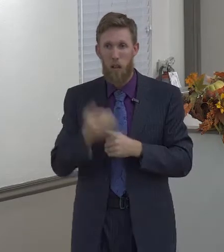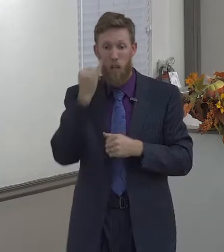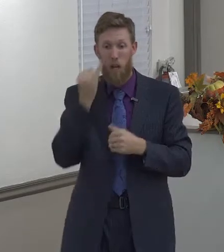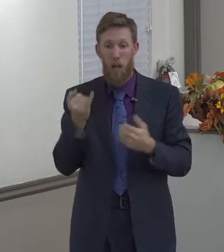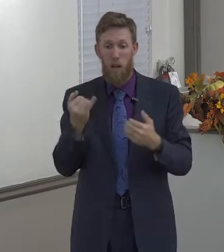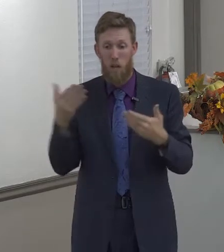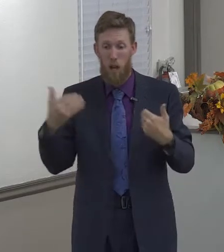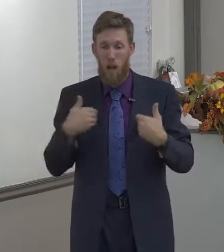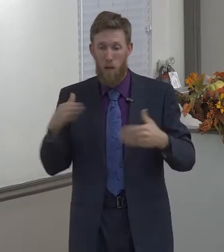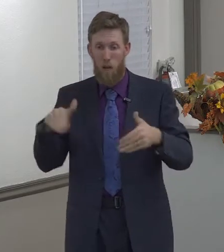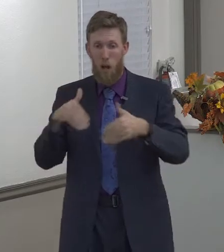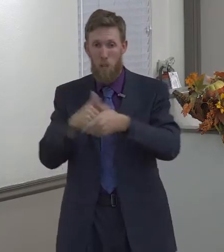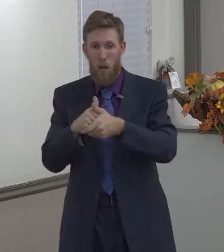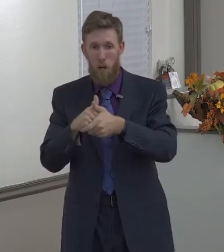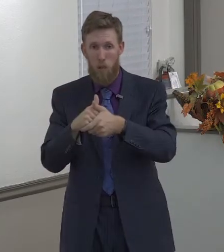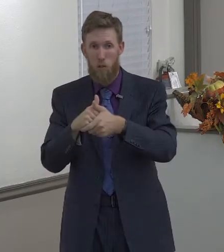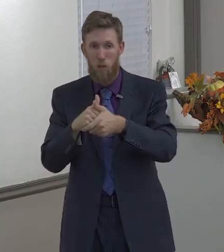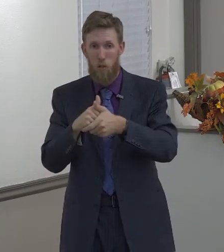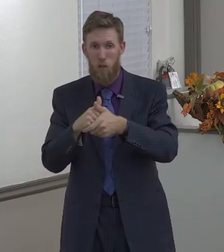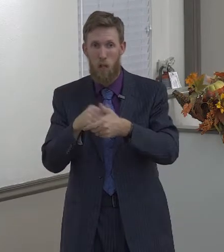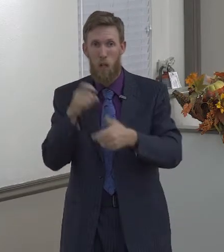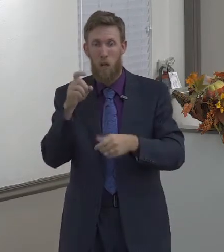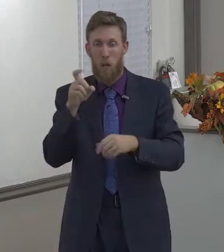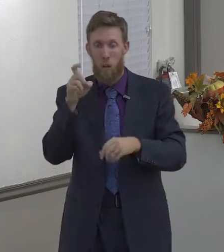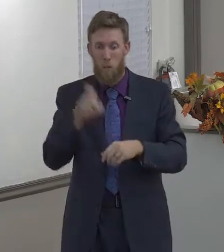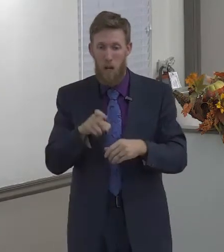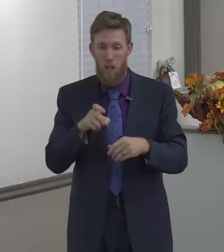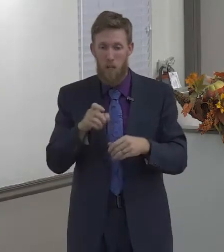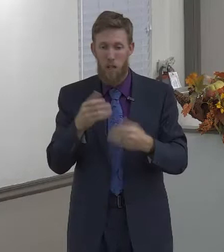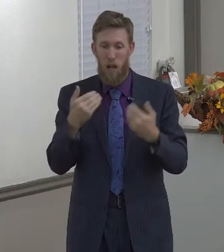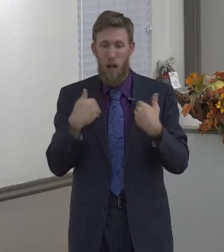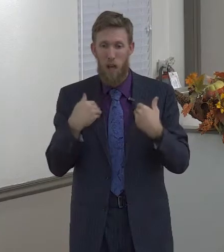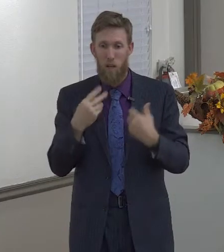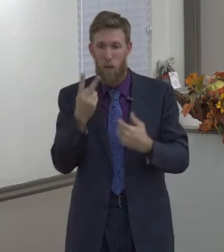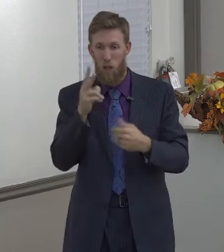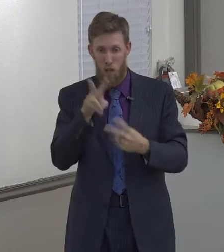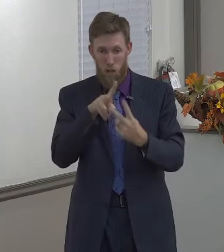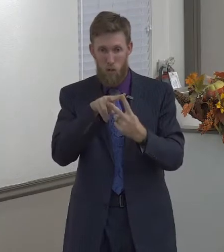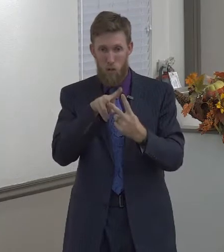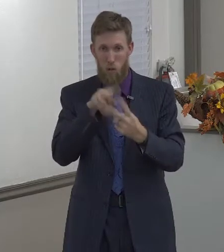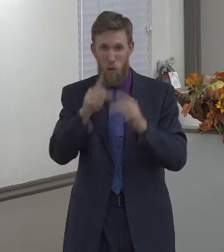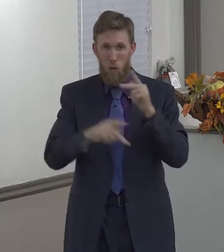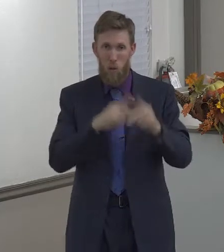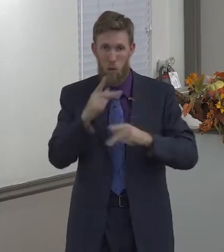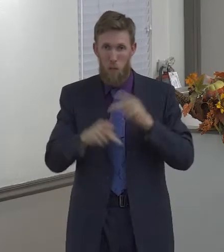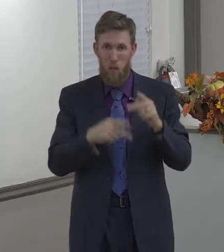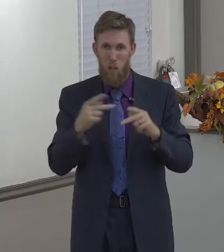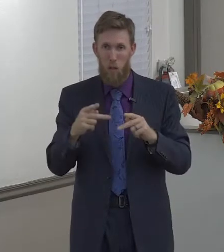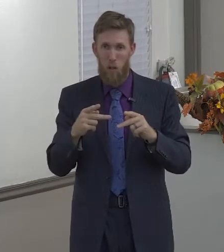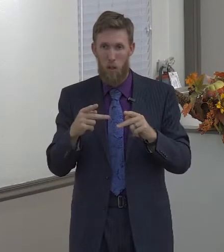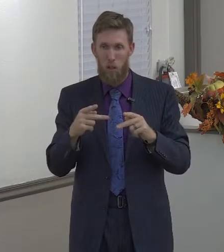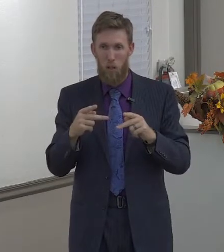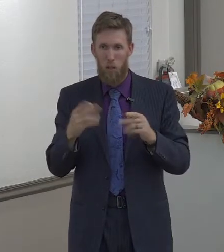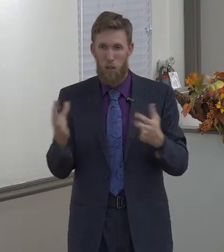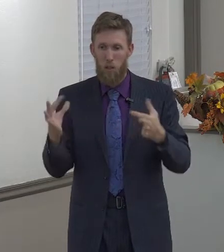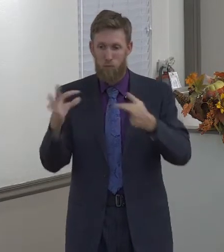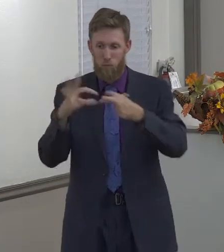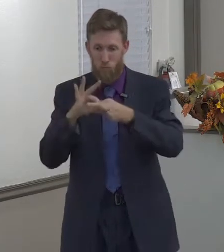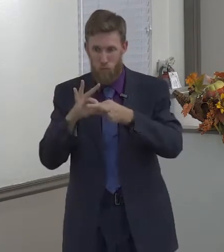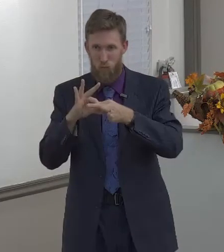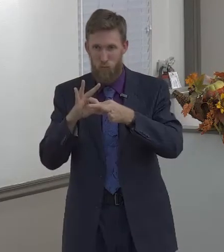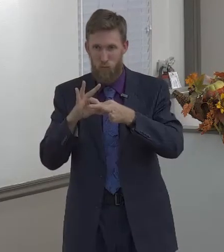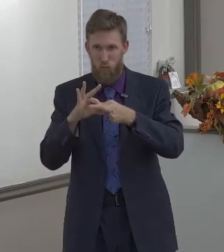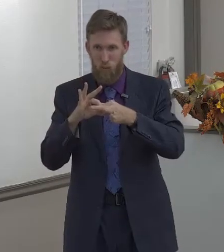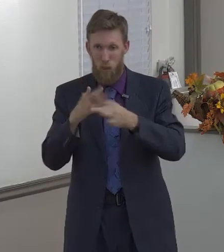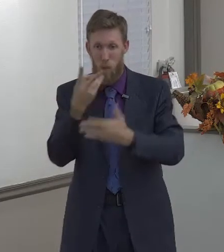together to have a marriage. The verse on the back wall there, John 3:16, For God so loved the